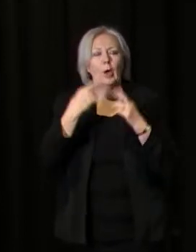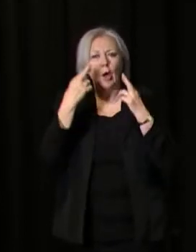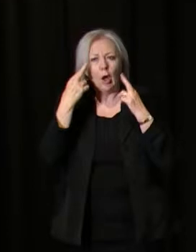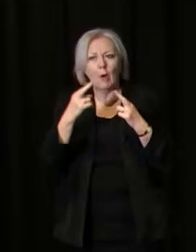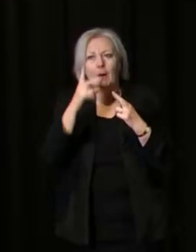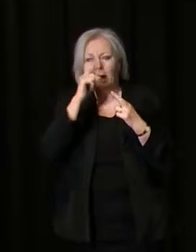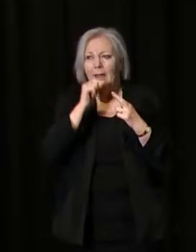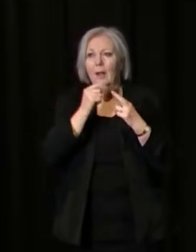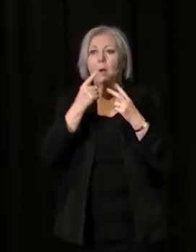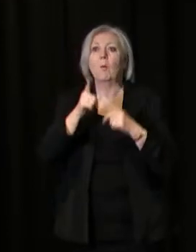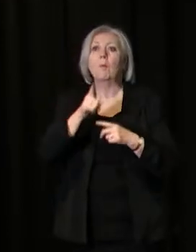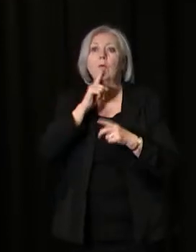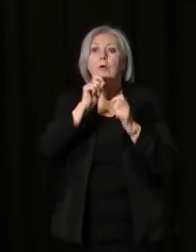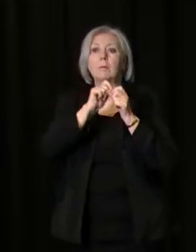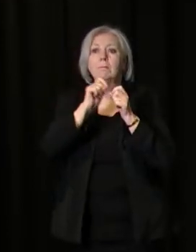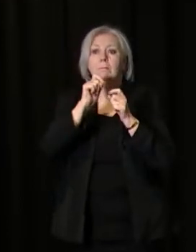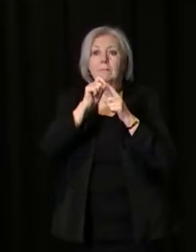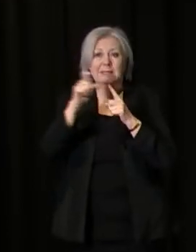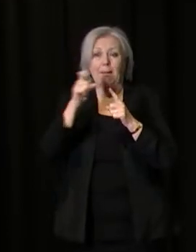100%.